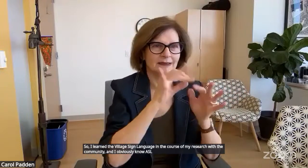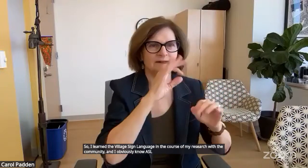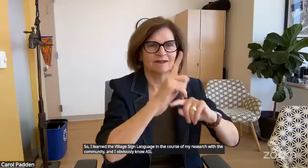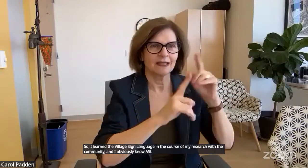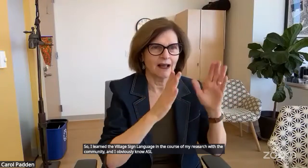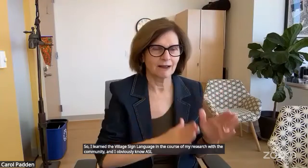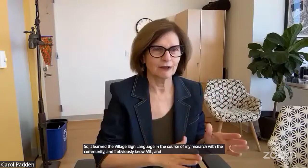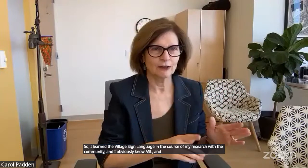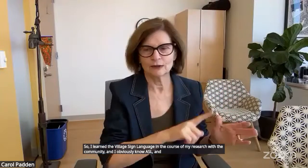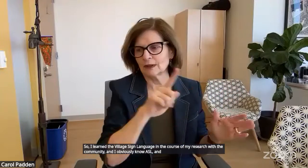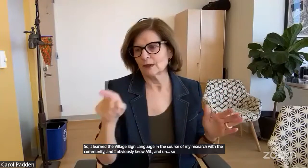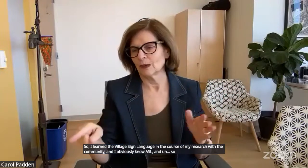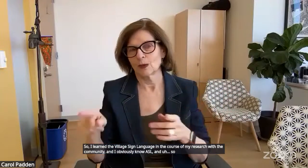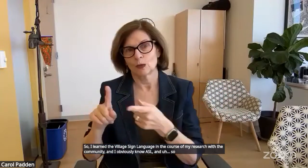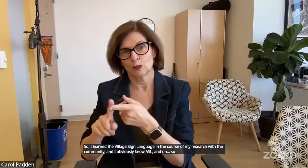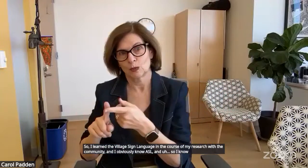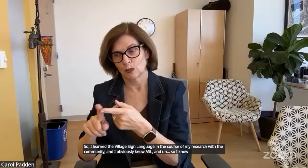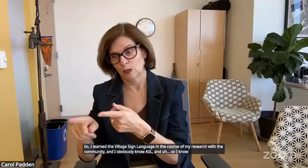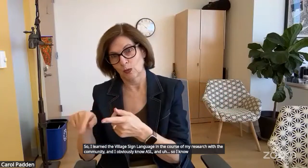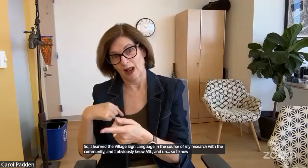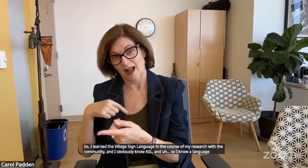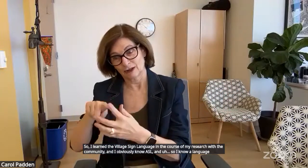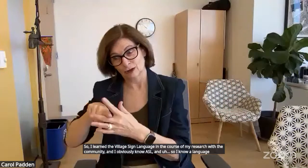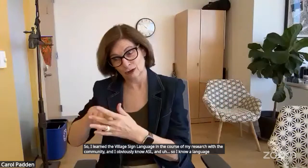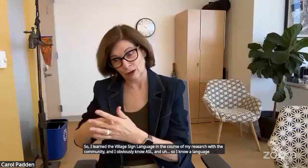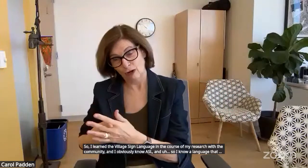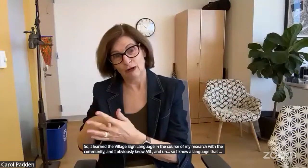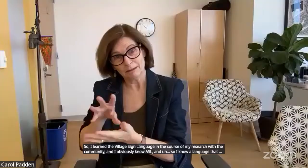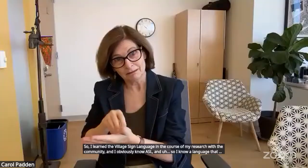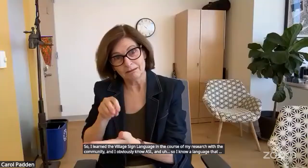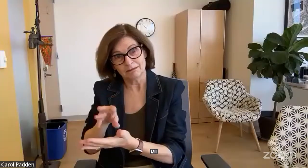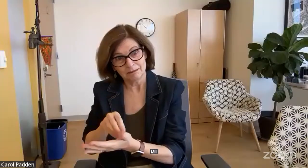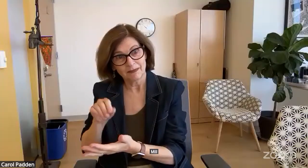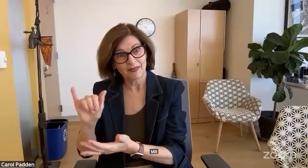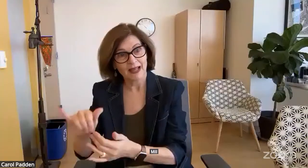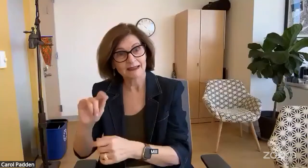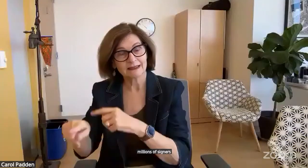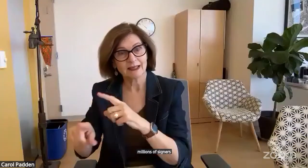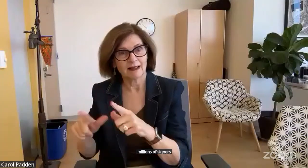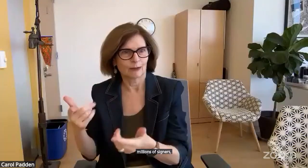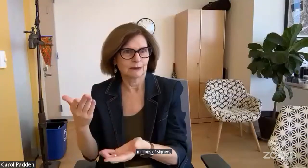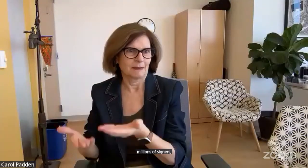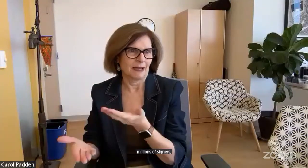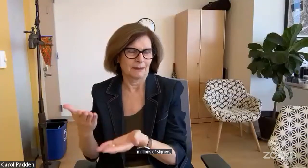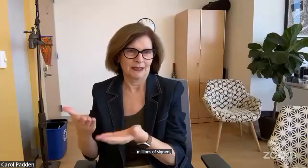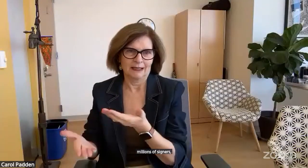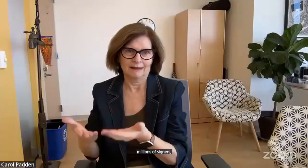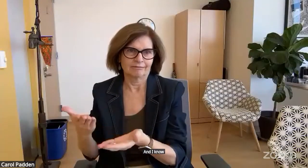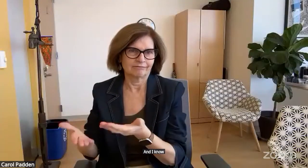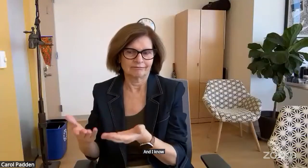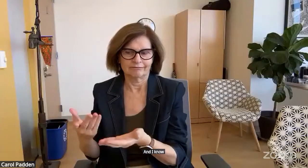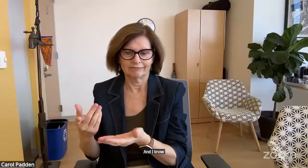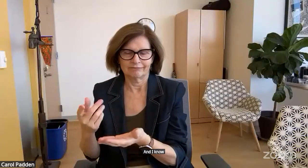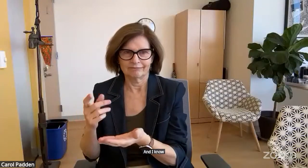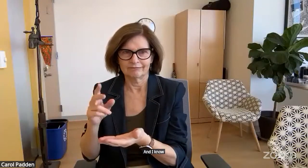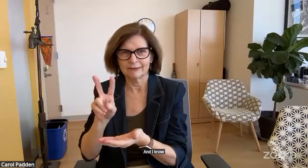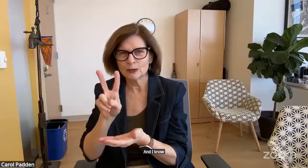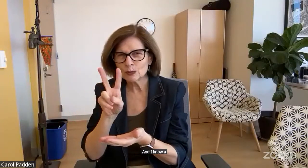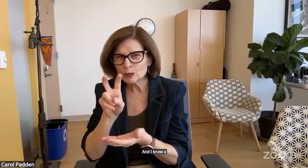And so I know a language that has millions of signers, and I know a village sign language that